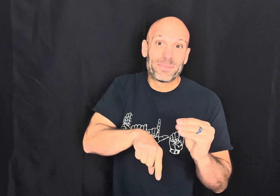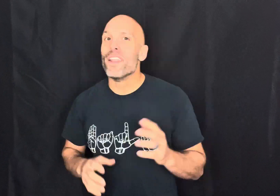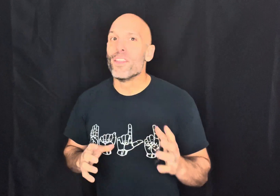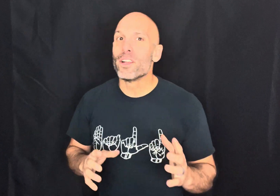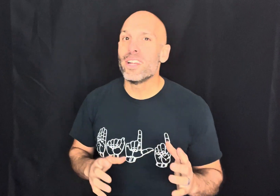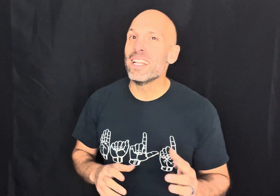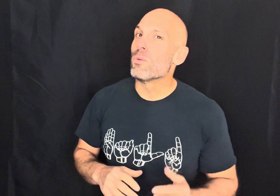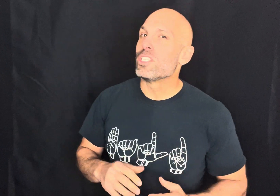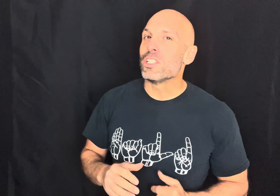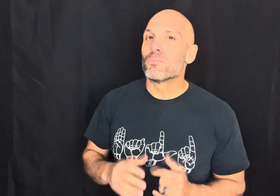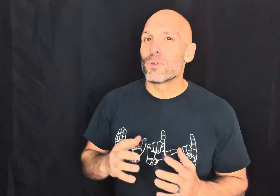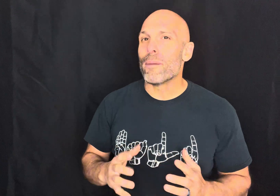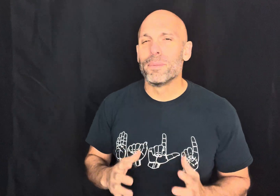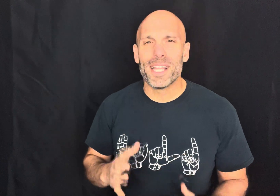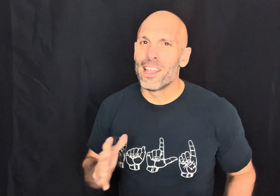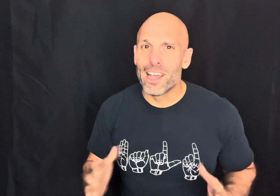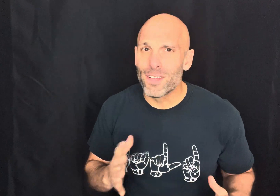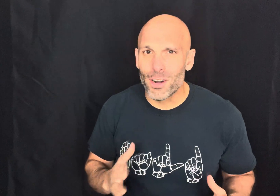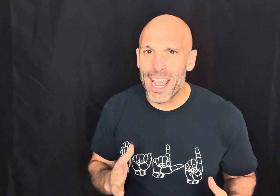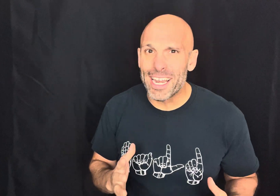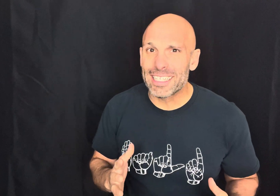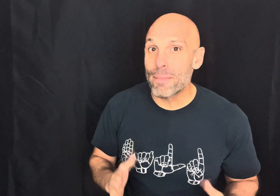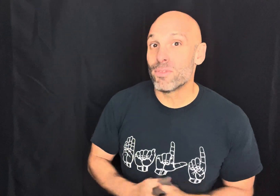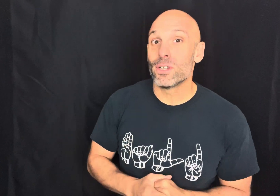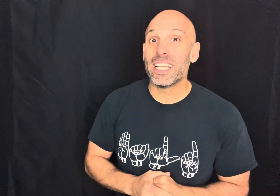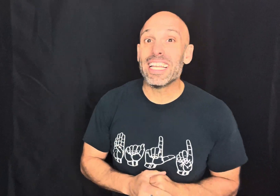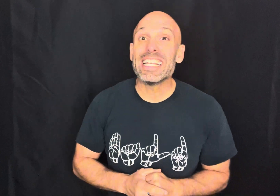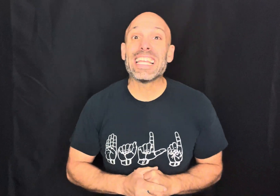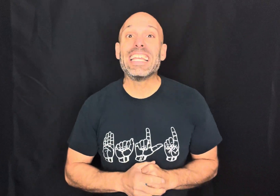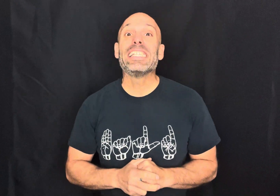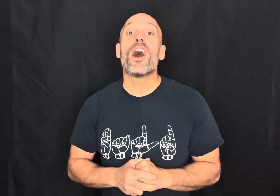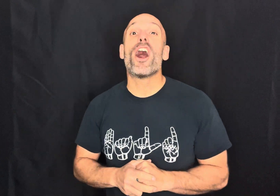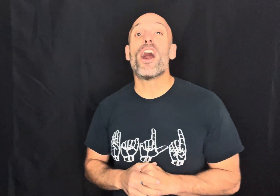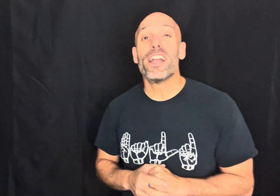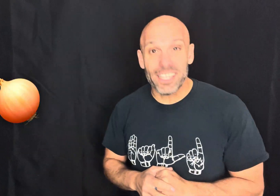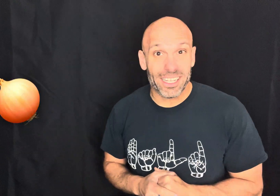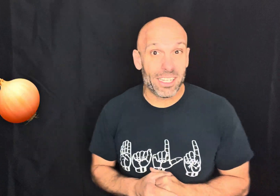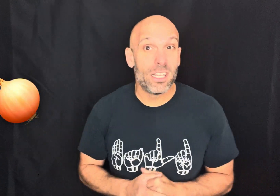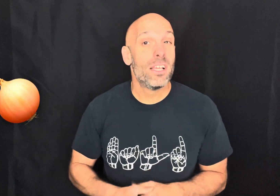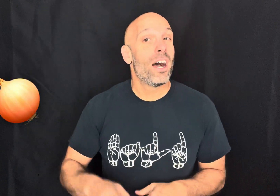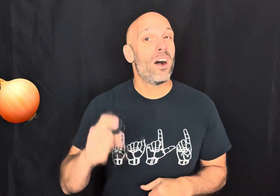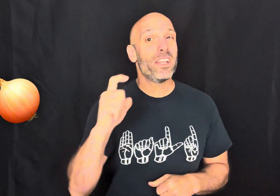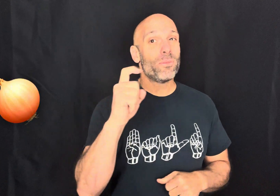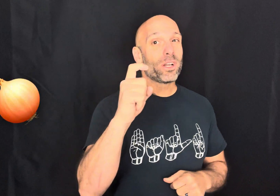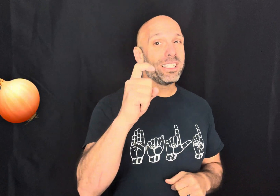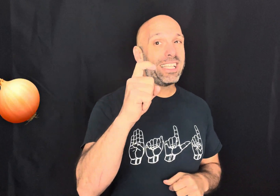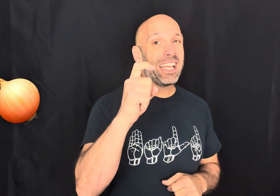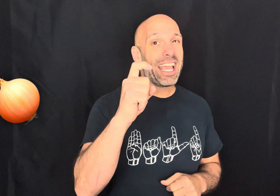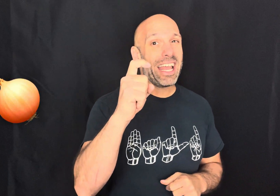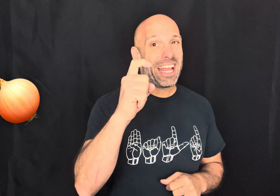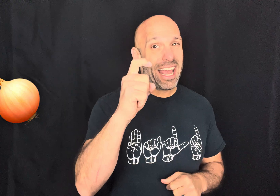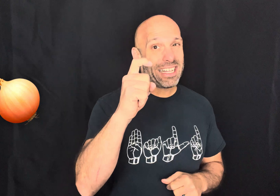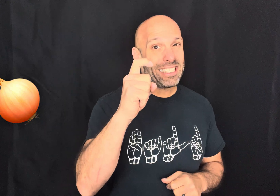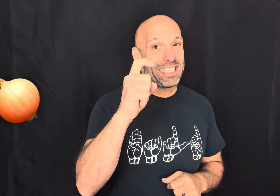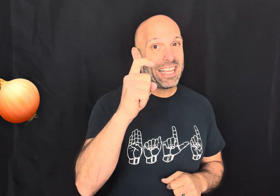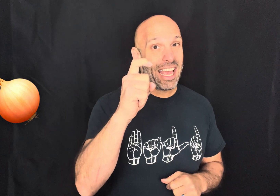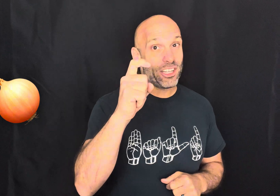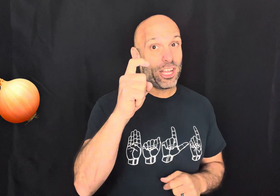Another ingredient, which is probably a love it or hate it type of ingredient, is onion. Onion, we're gonna take an X hand shape or a